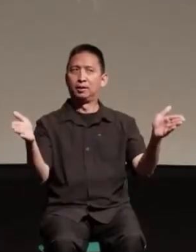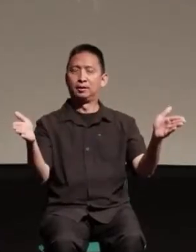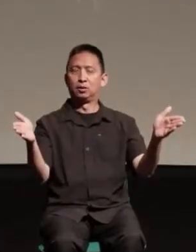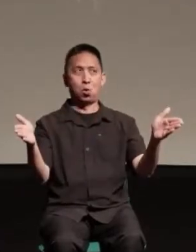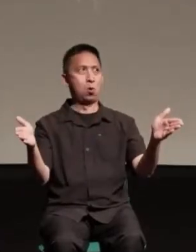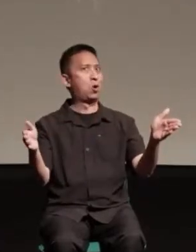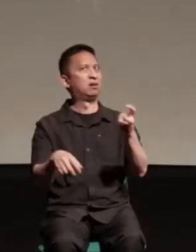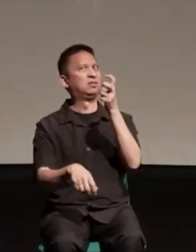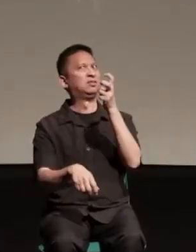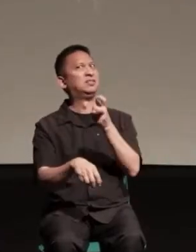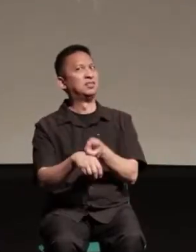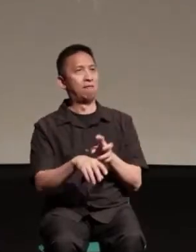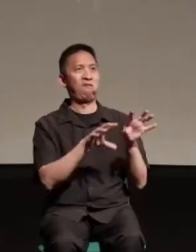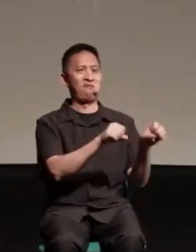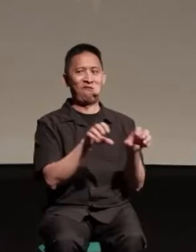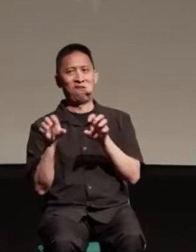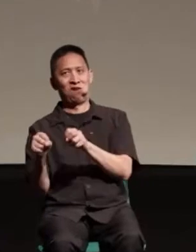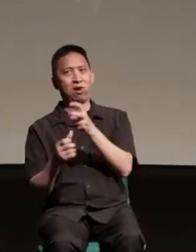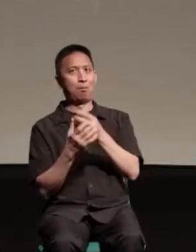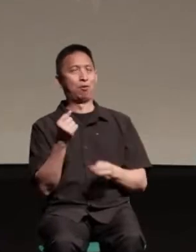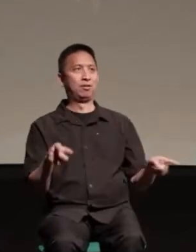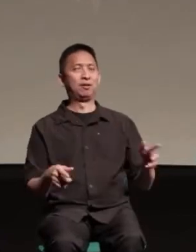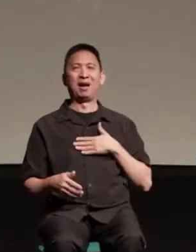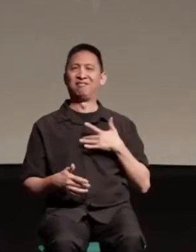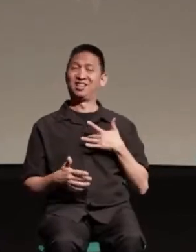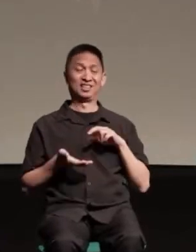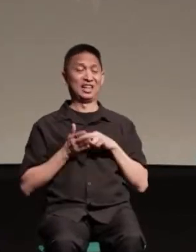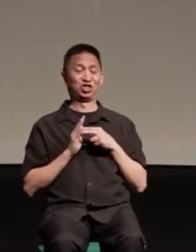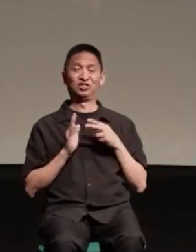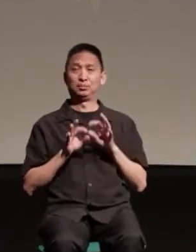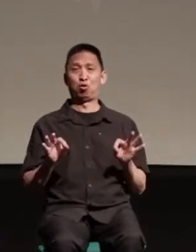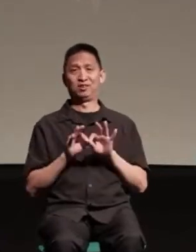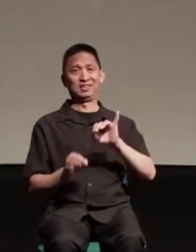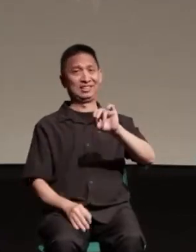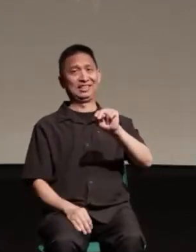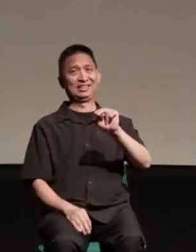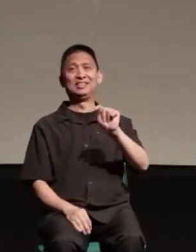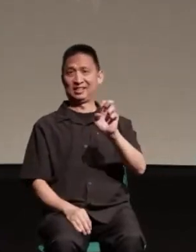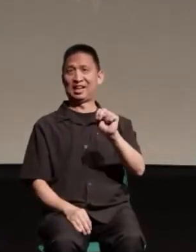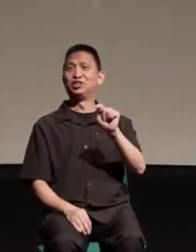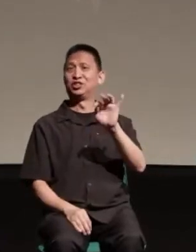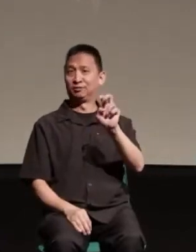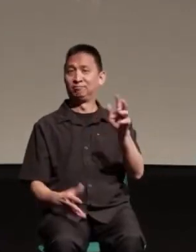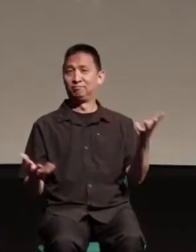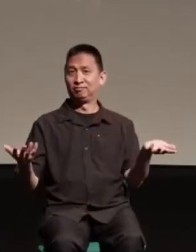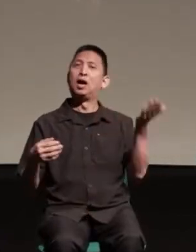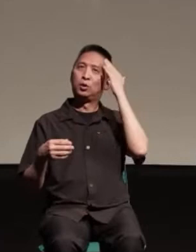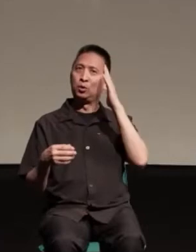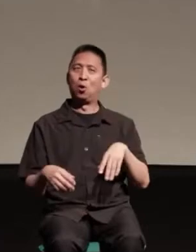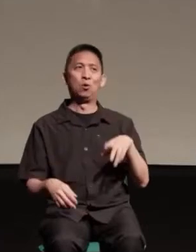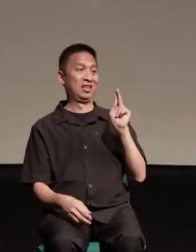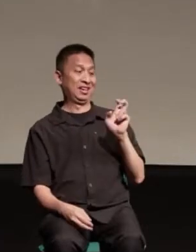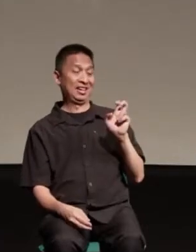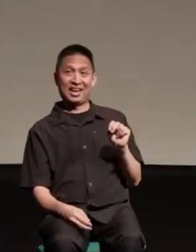into. But I think it's intention. You know, there's no reason that Ken Burns can't put online and